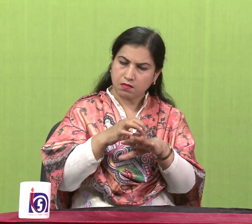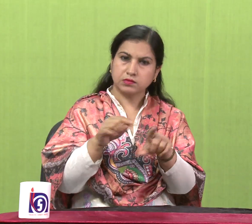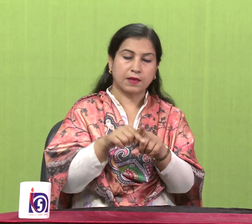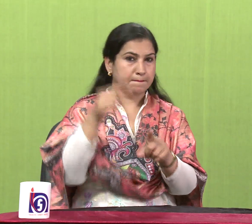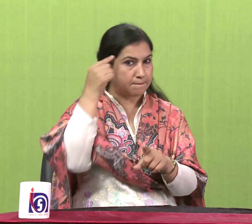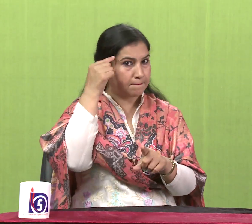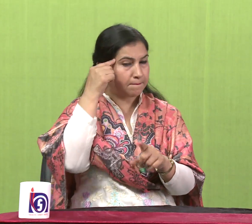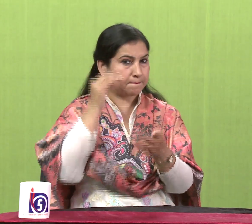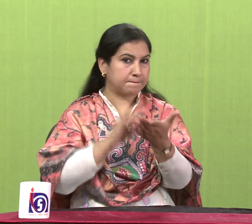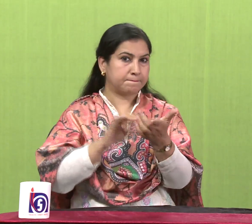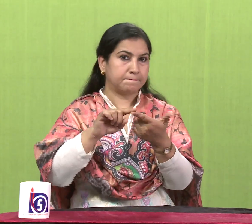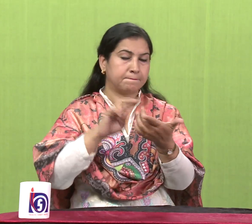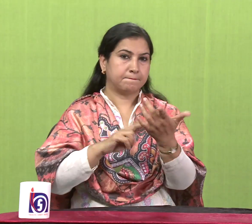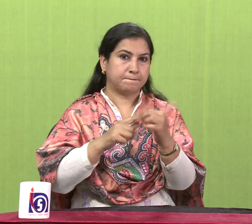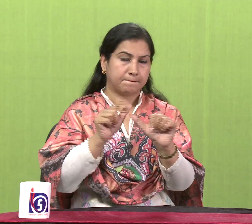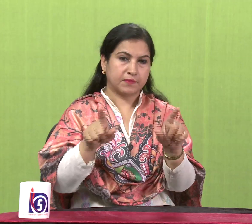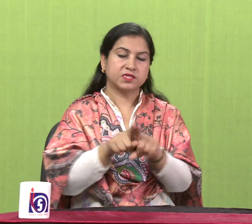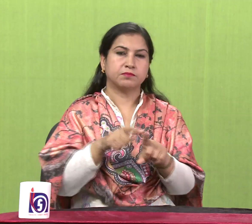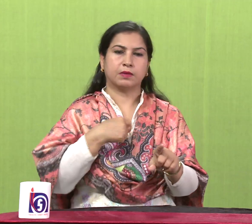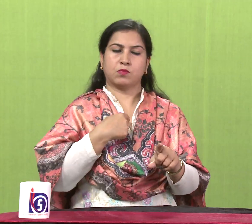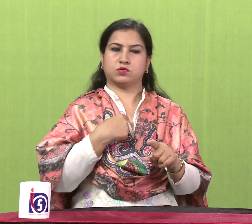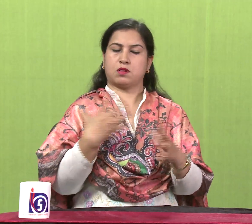mental, and emotional.